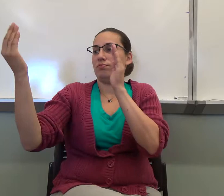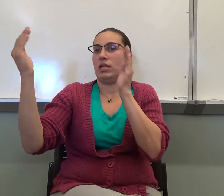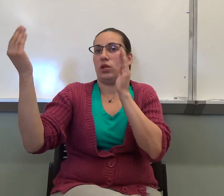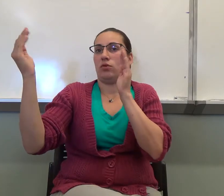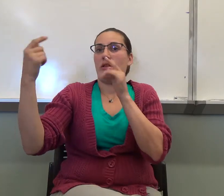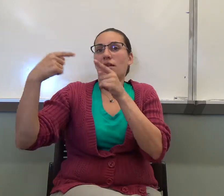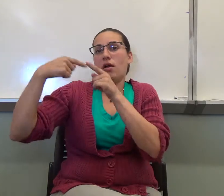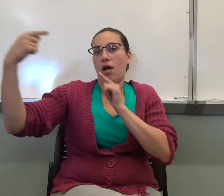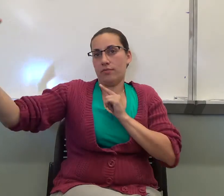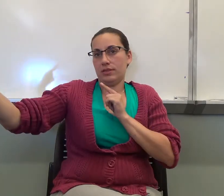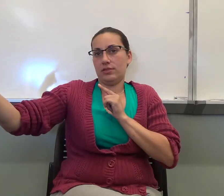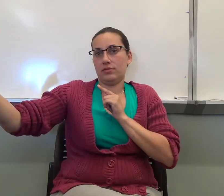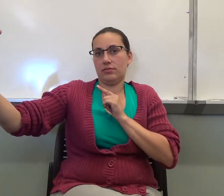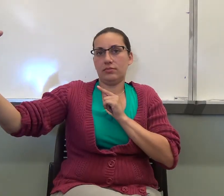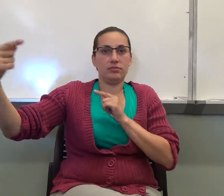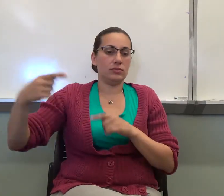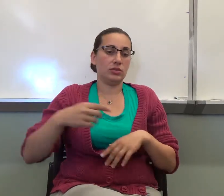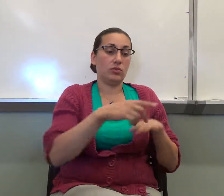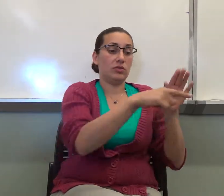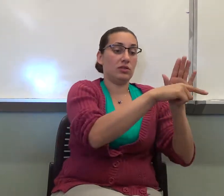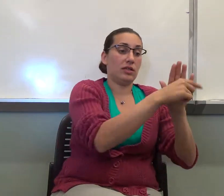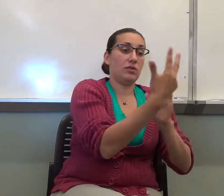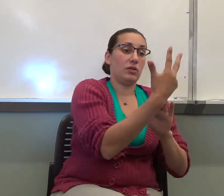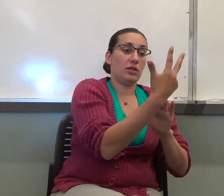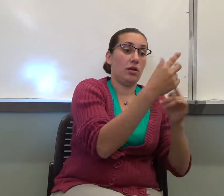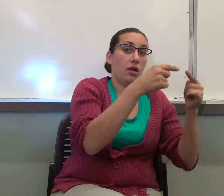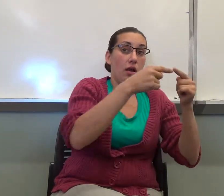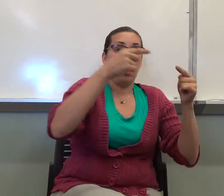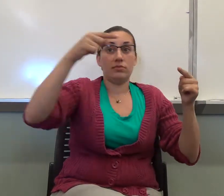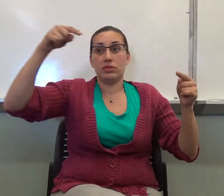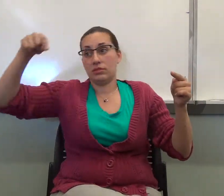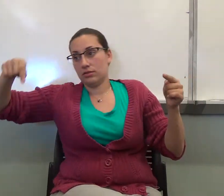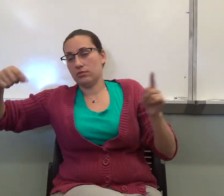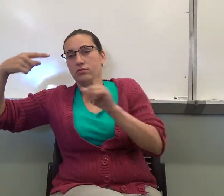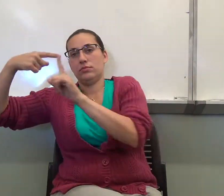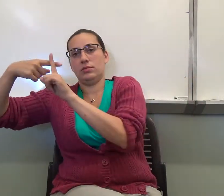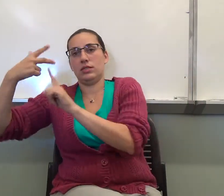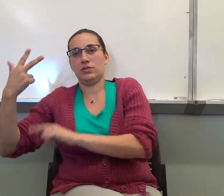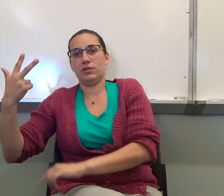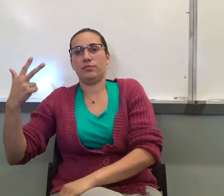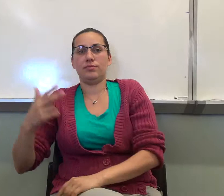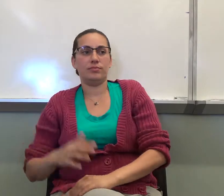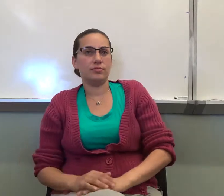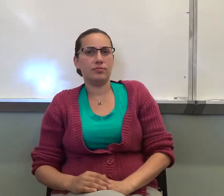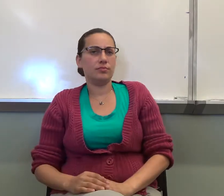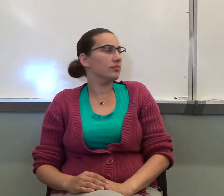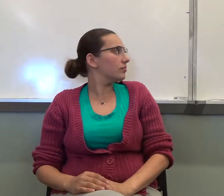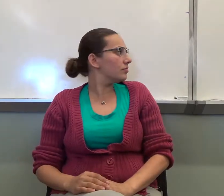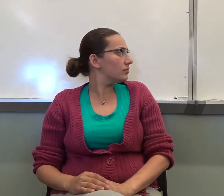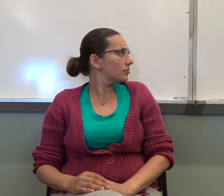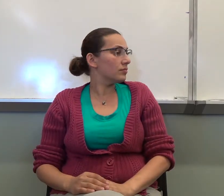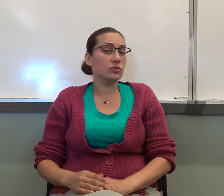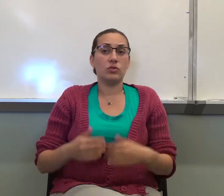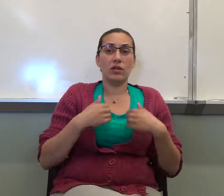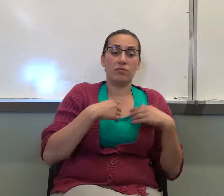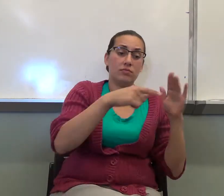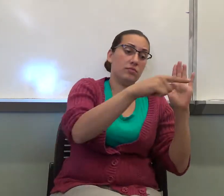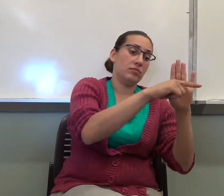that minus three is. Obviously, they're talking about plus three. So how do you get the opposite? You take a minus three and multiply it